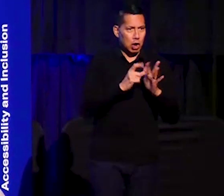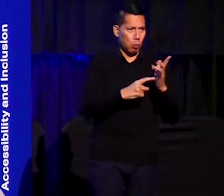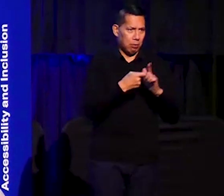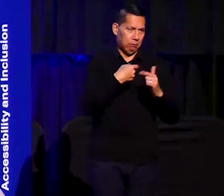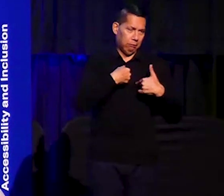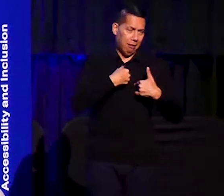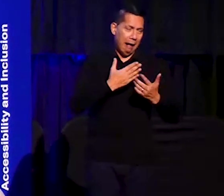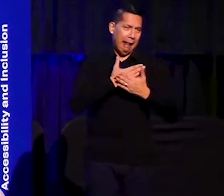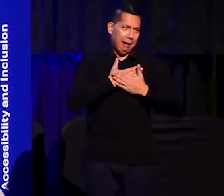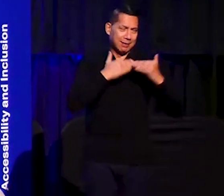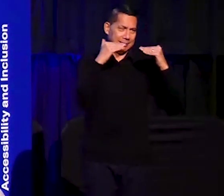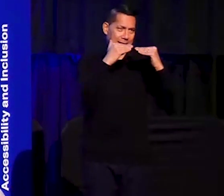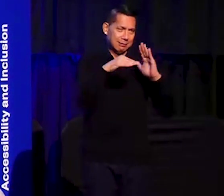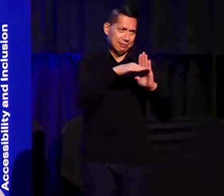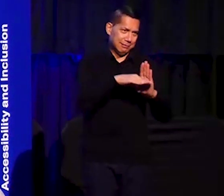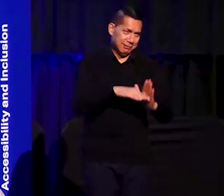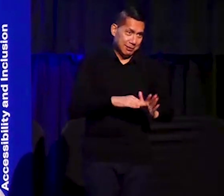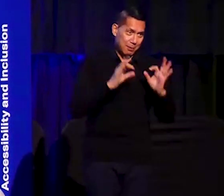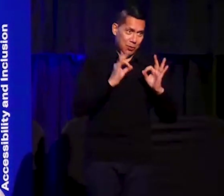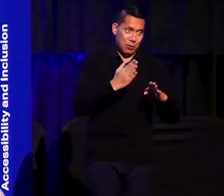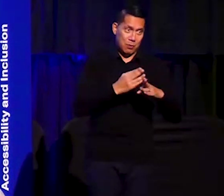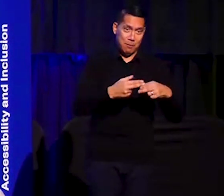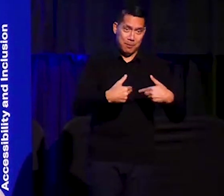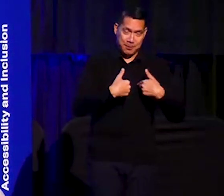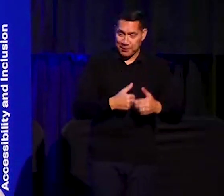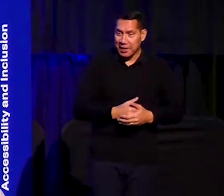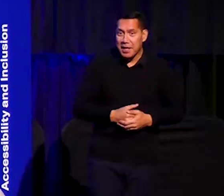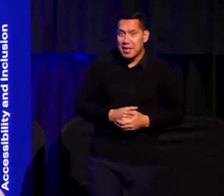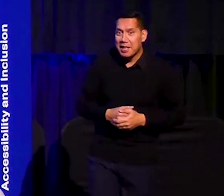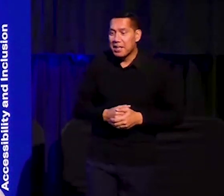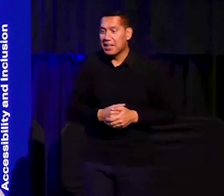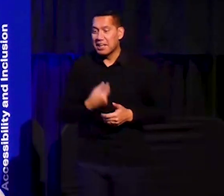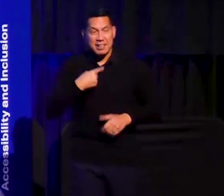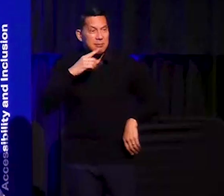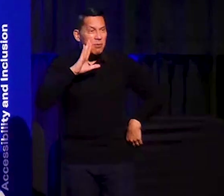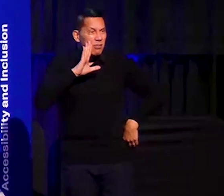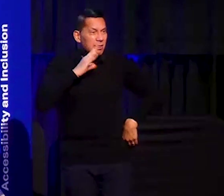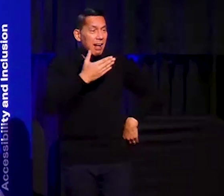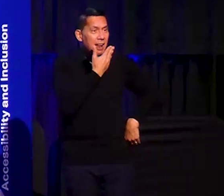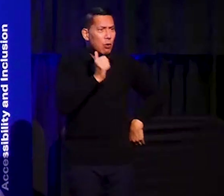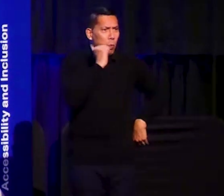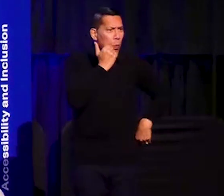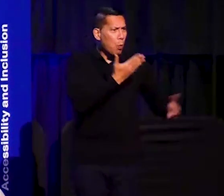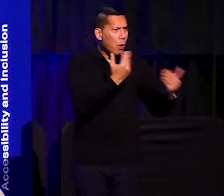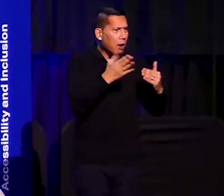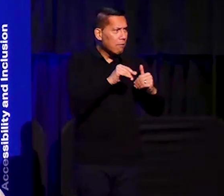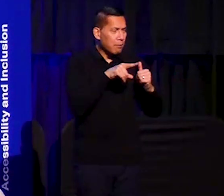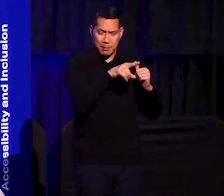a perfect line of work for me. Um, and as I said, from that lovely warm welcome from